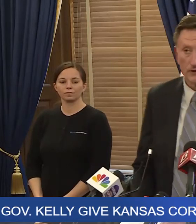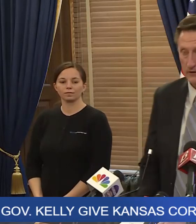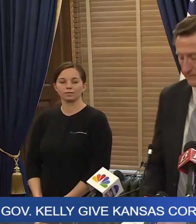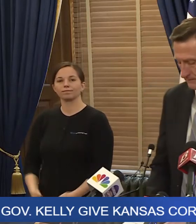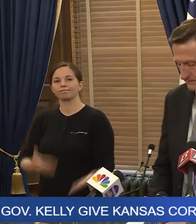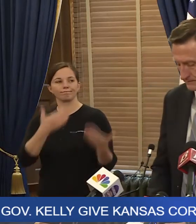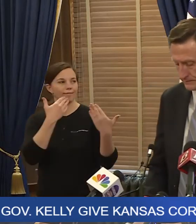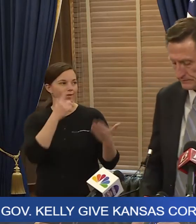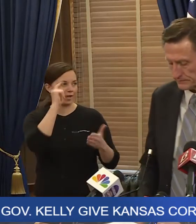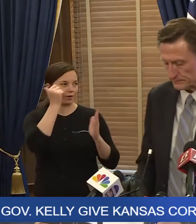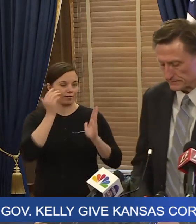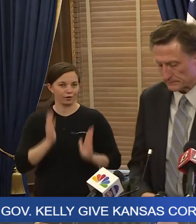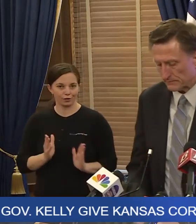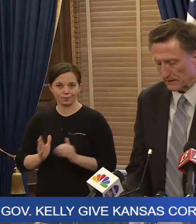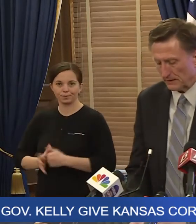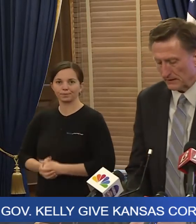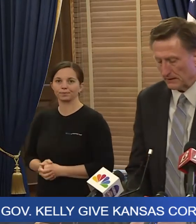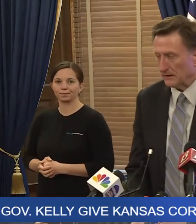Thank you, Governor.